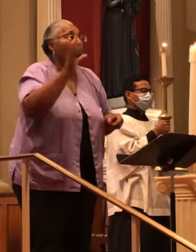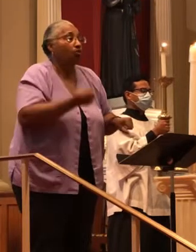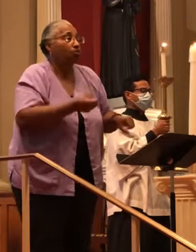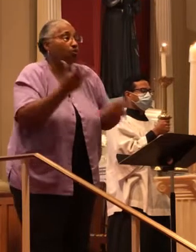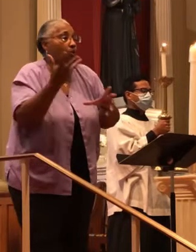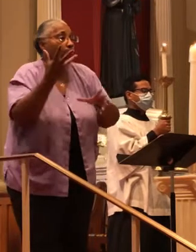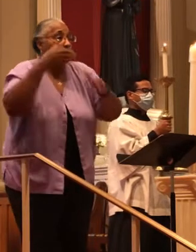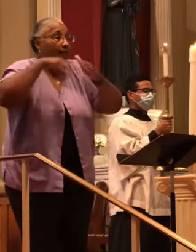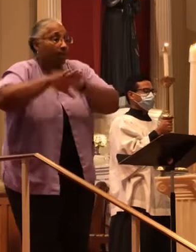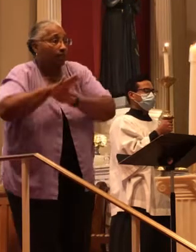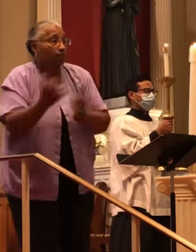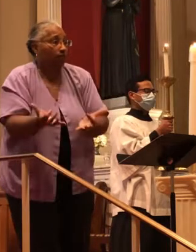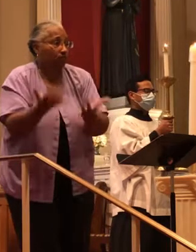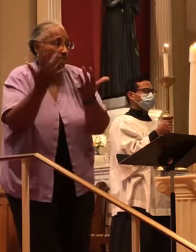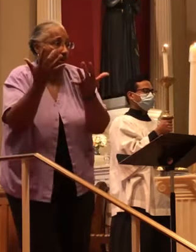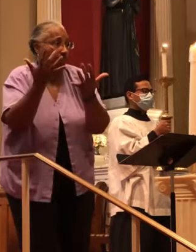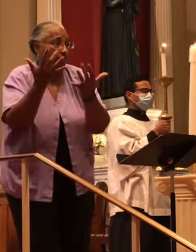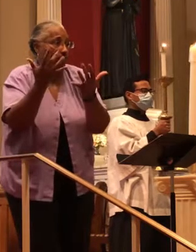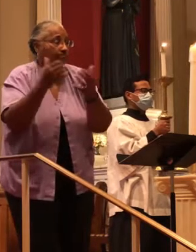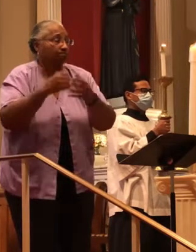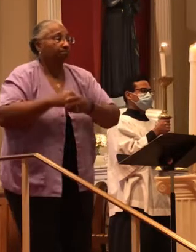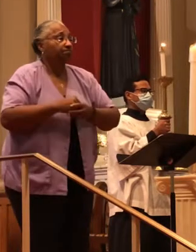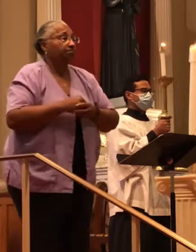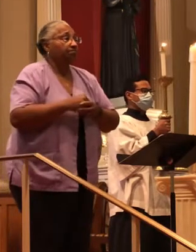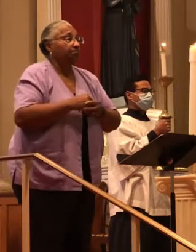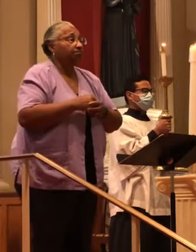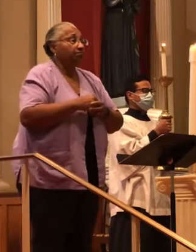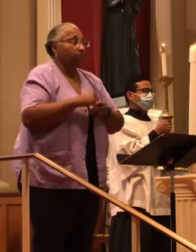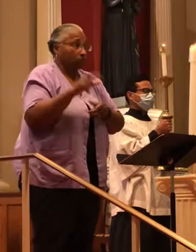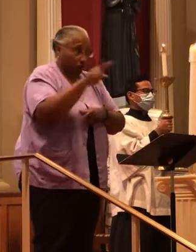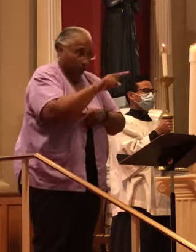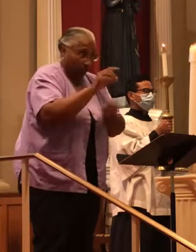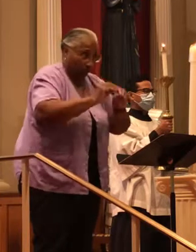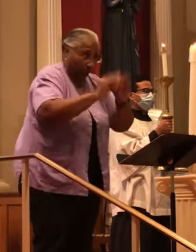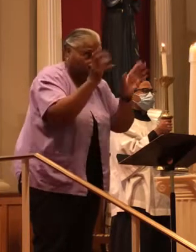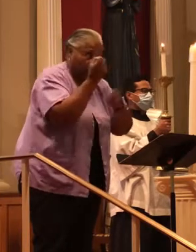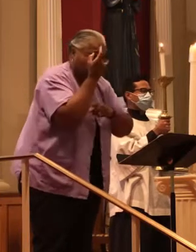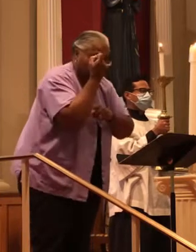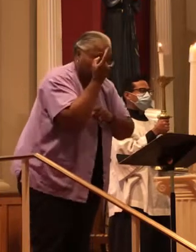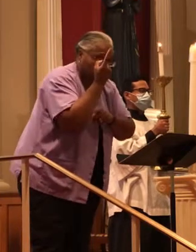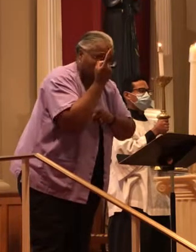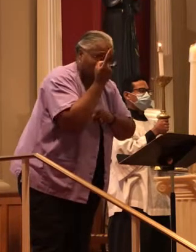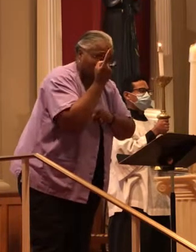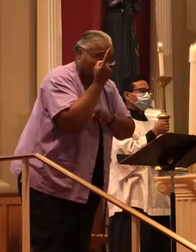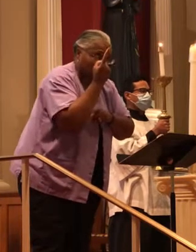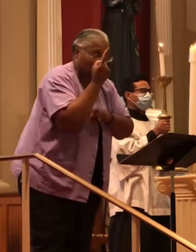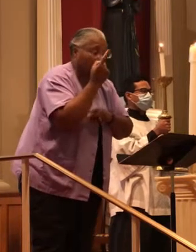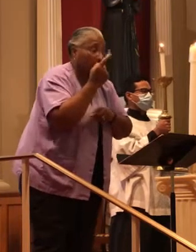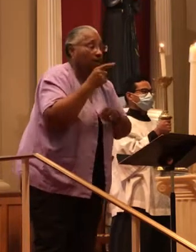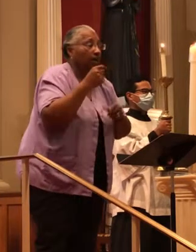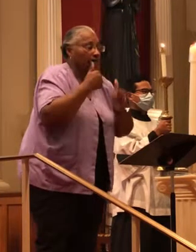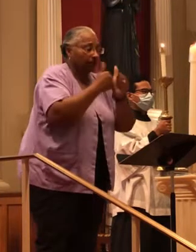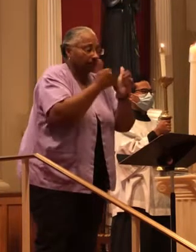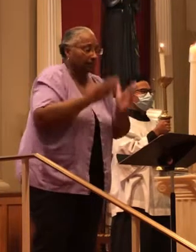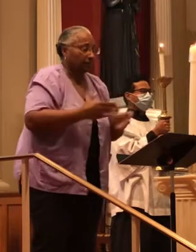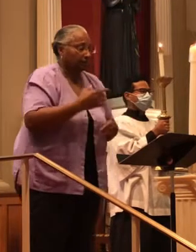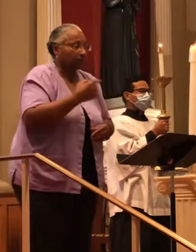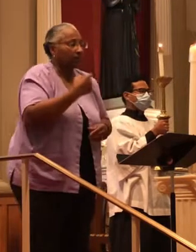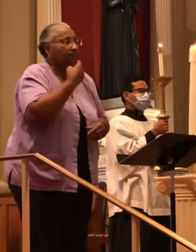teeth. Do you understand all these things? They answered,